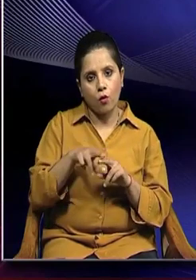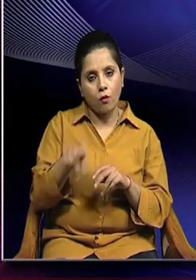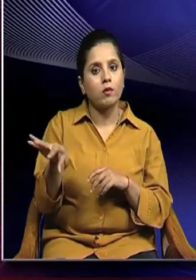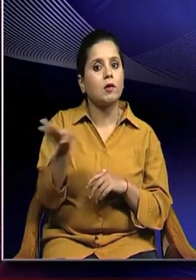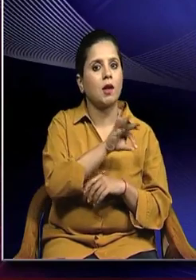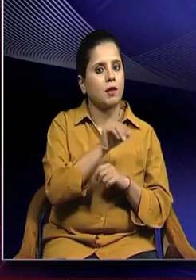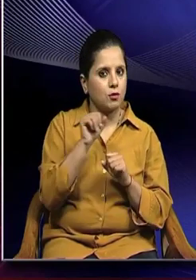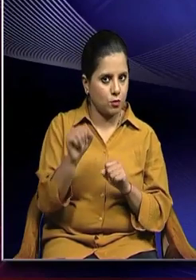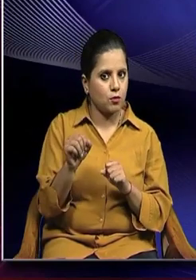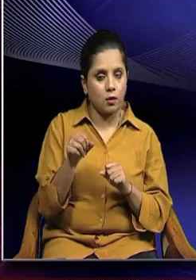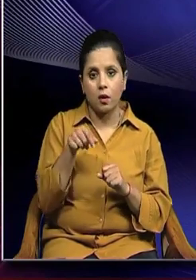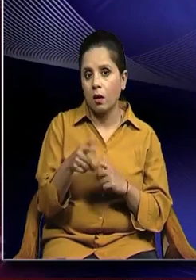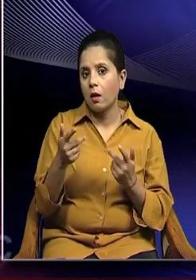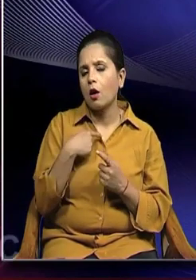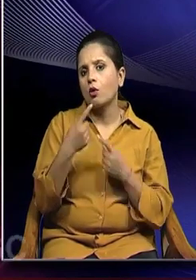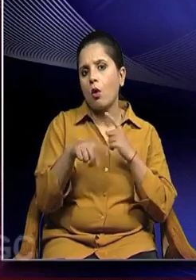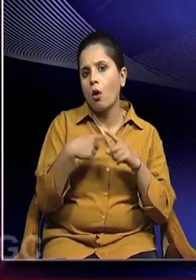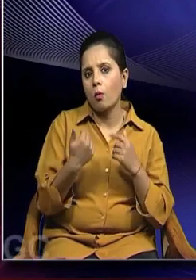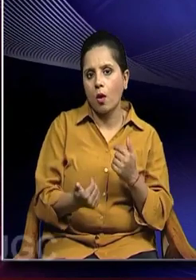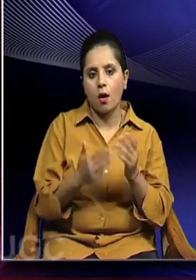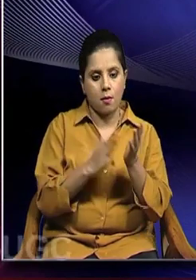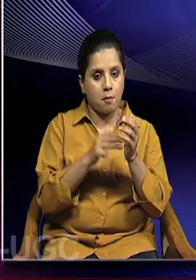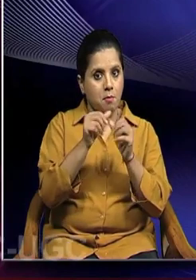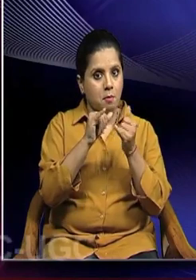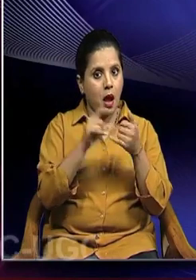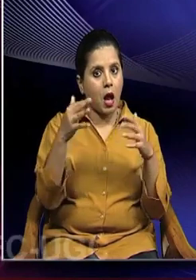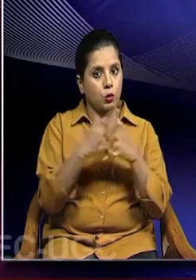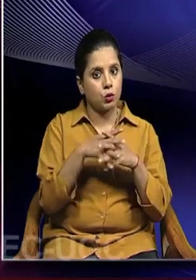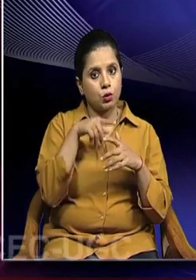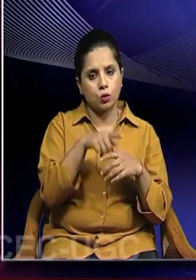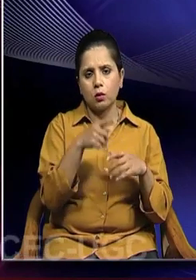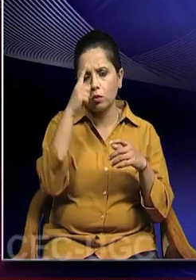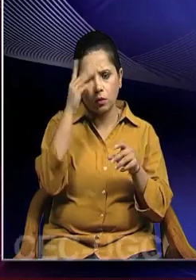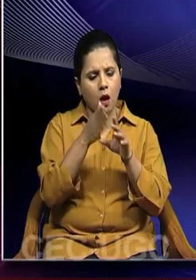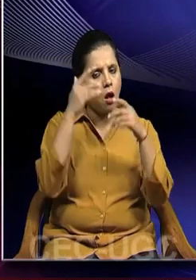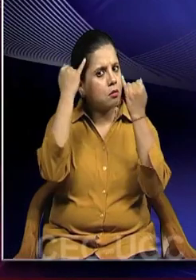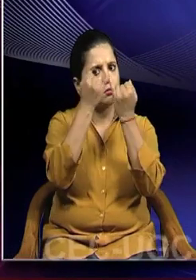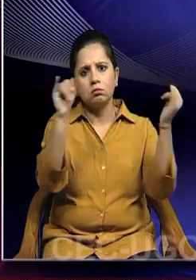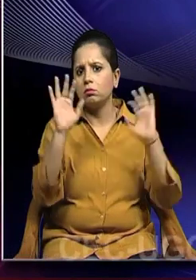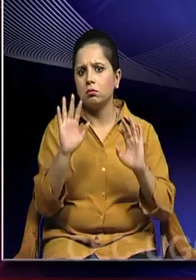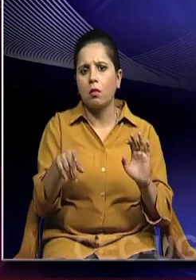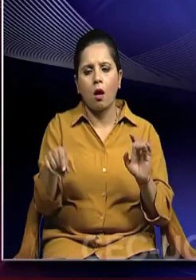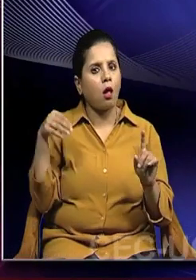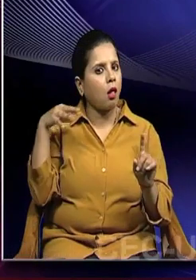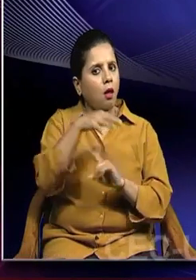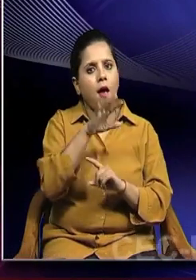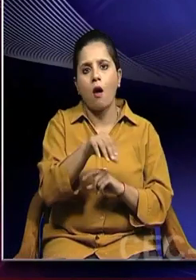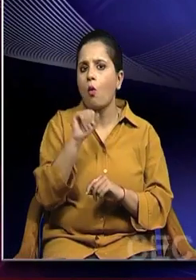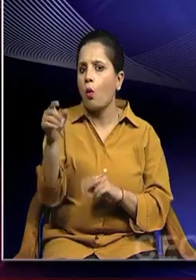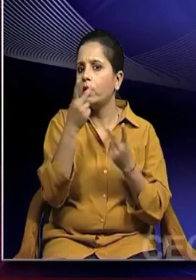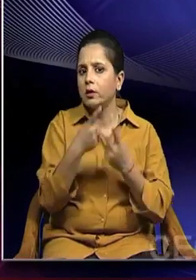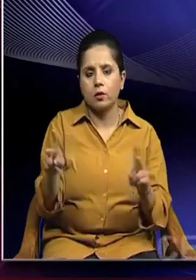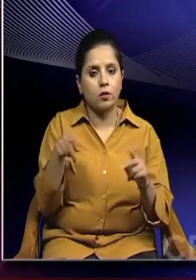selection. Whereas, when we talk about Maslow liberated psychology from this influence